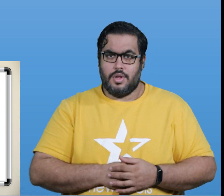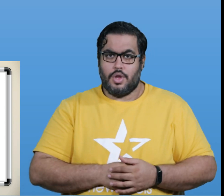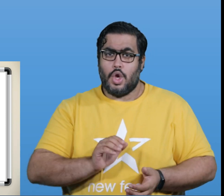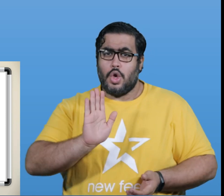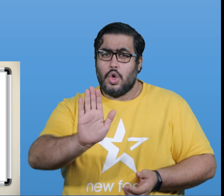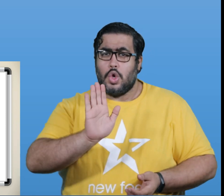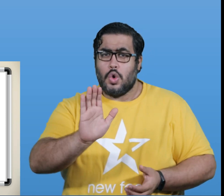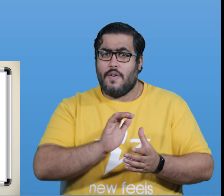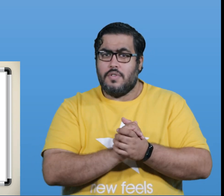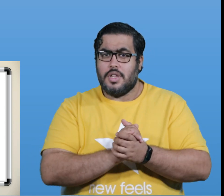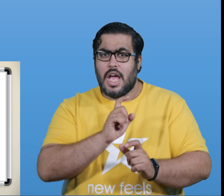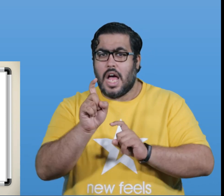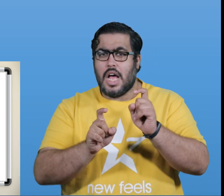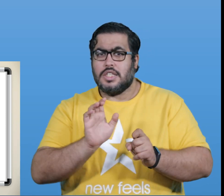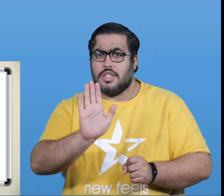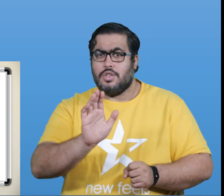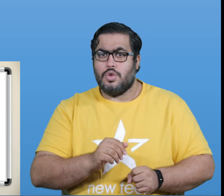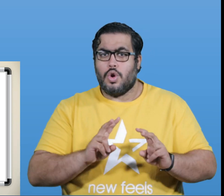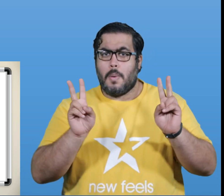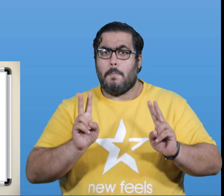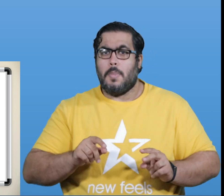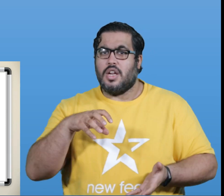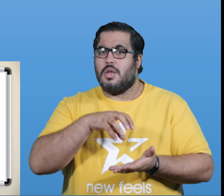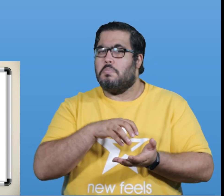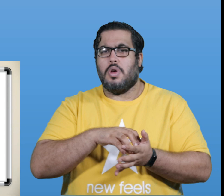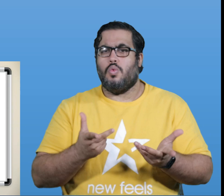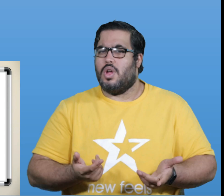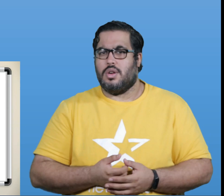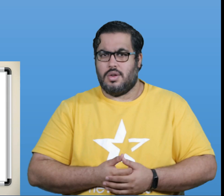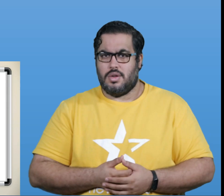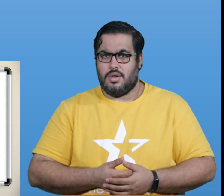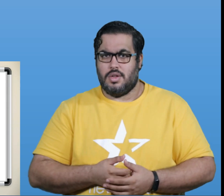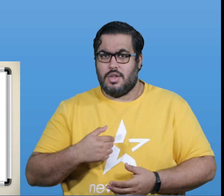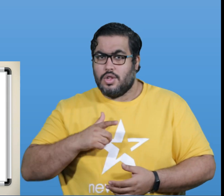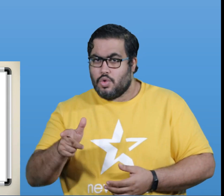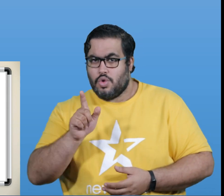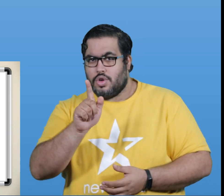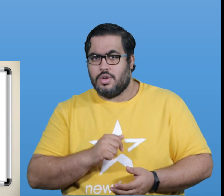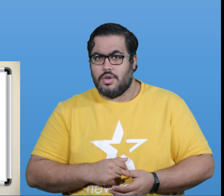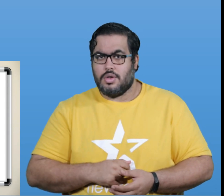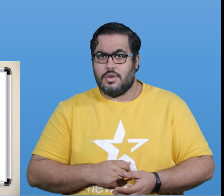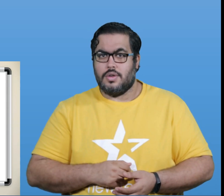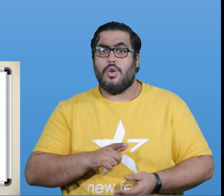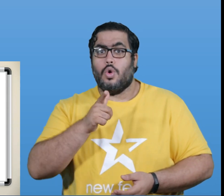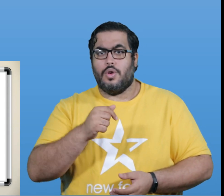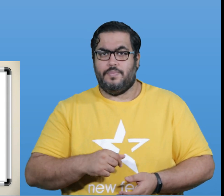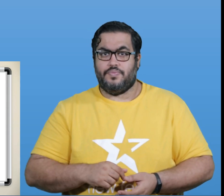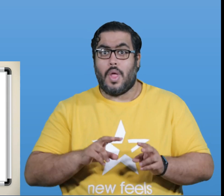friend asks you about the party's location. So he wants the location of the party. So the party will take place at our